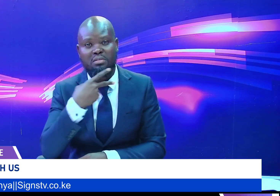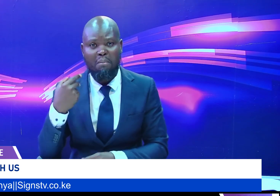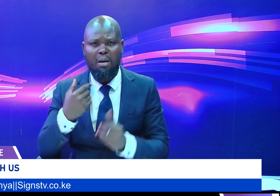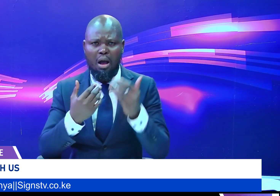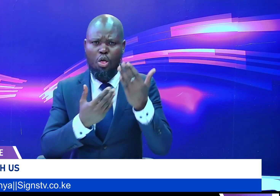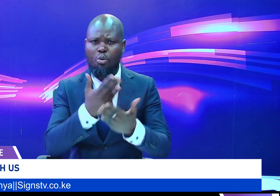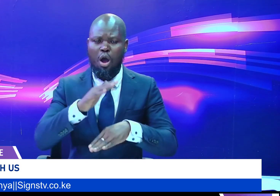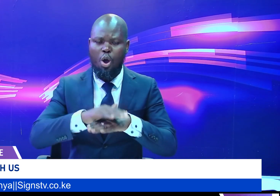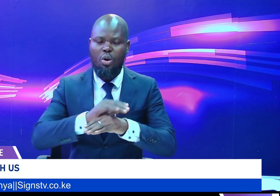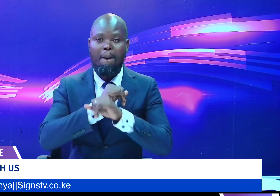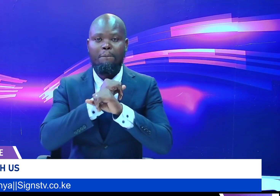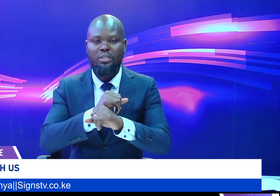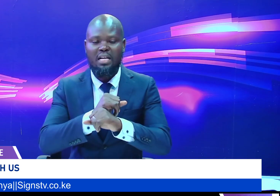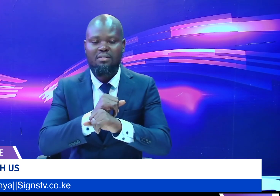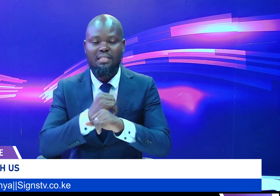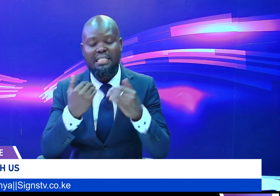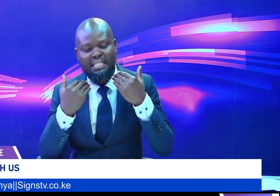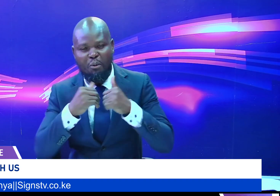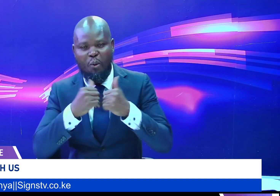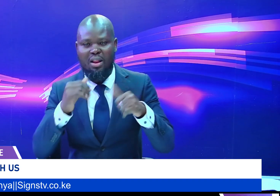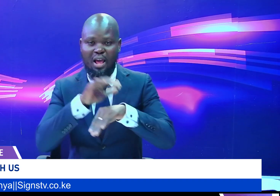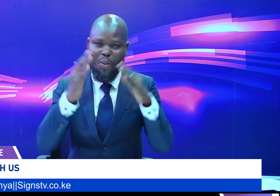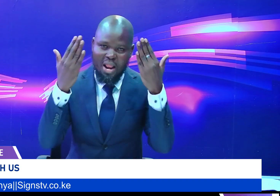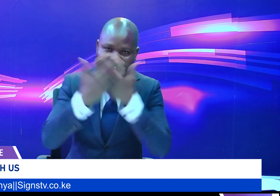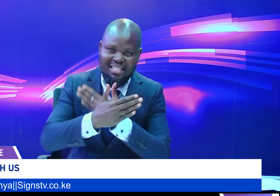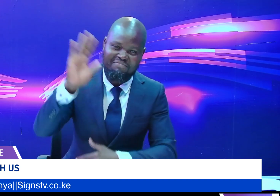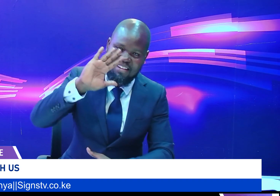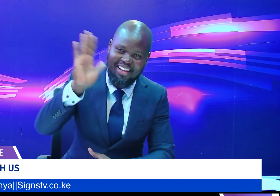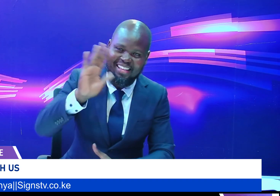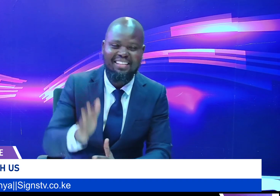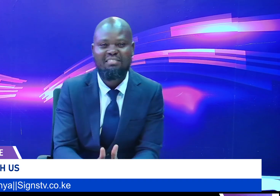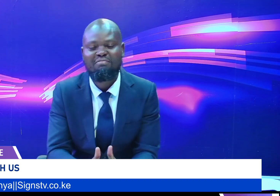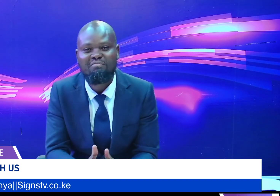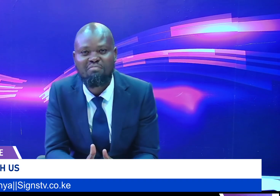media platform. My name is Elvis Odhiambo and signing language interpreter is Philip. Have a good night. Goodbye.